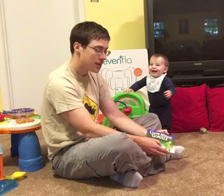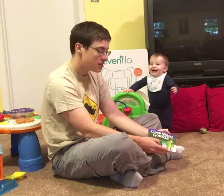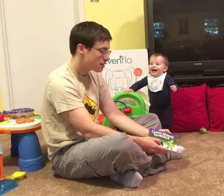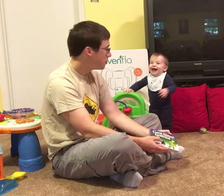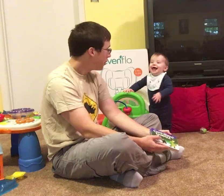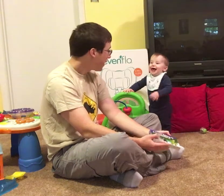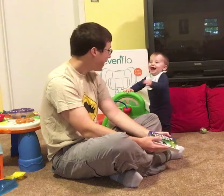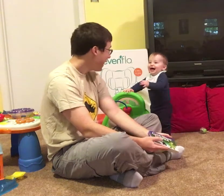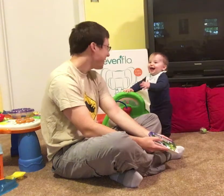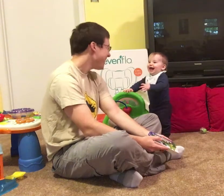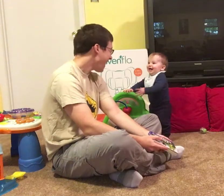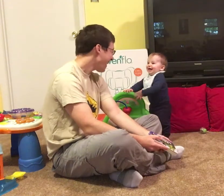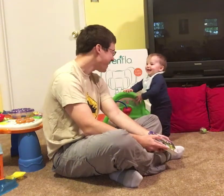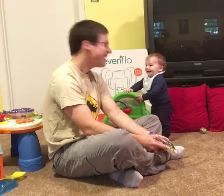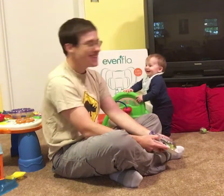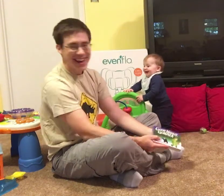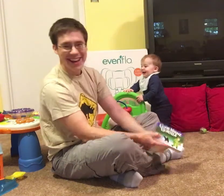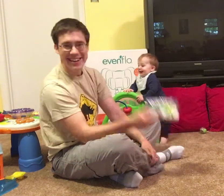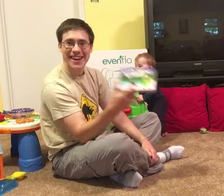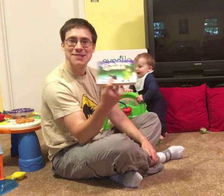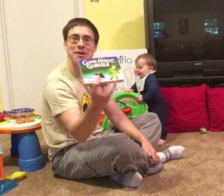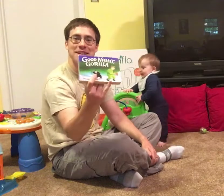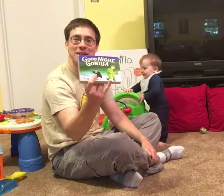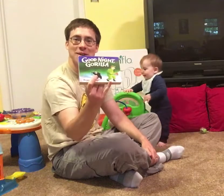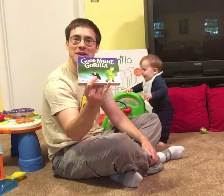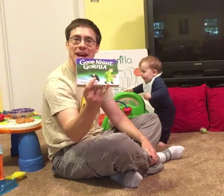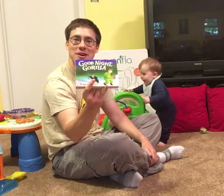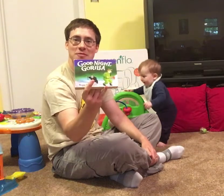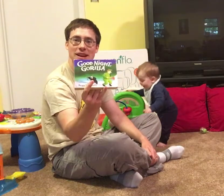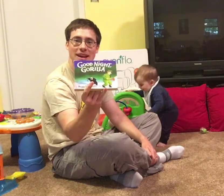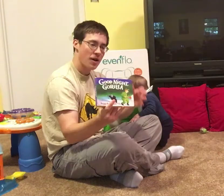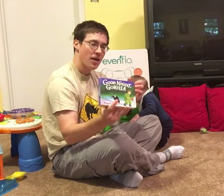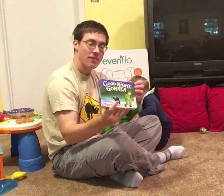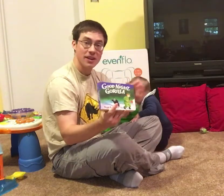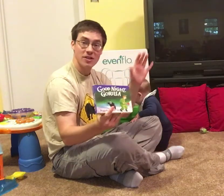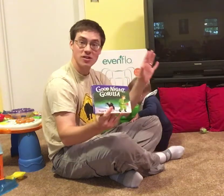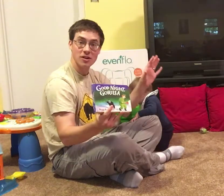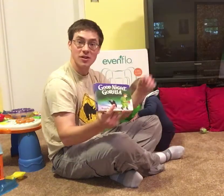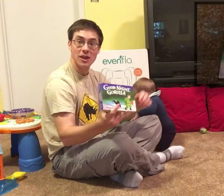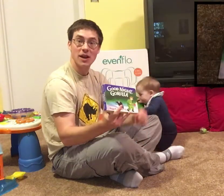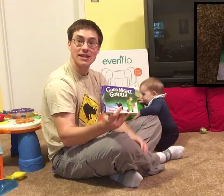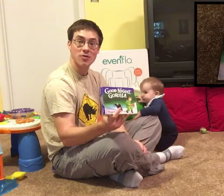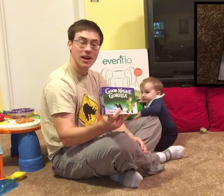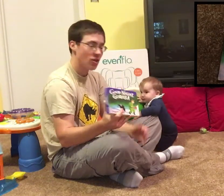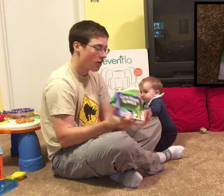this book. Yeah. And this book is called Goodnight Gorilla. I'll have an insert so that you guys can read along with